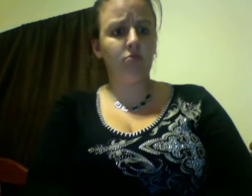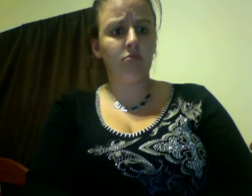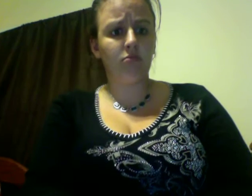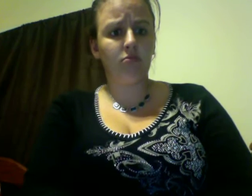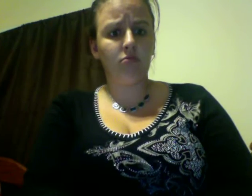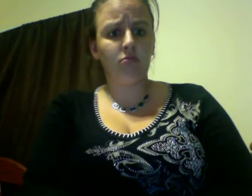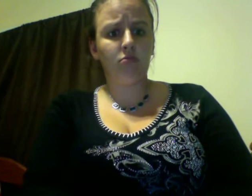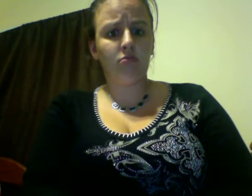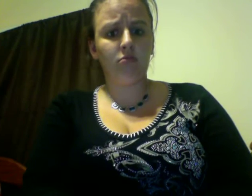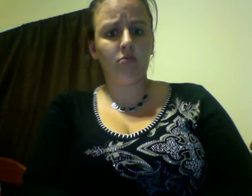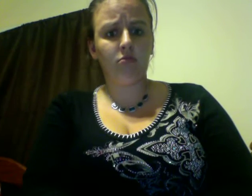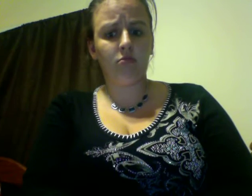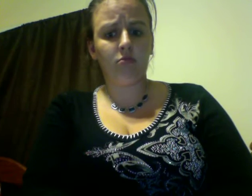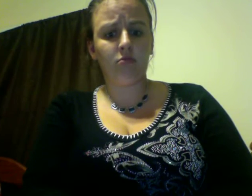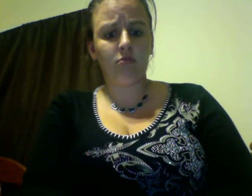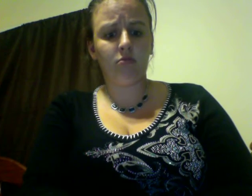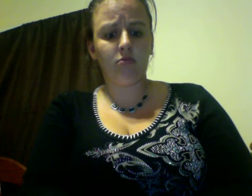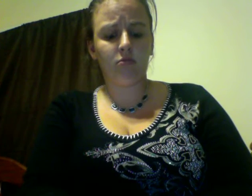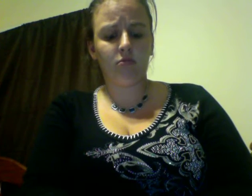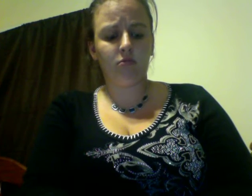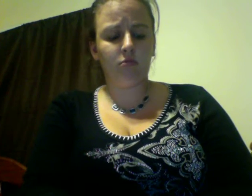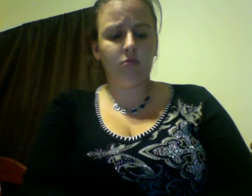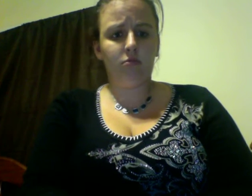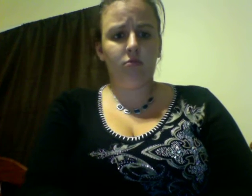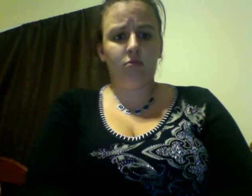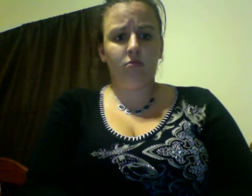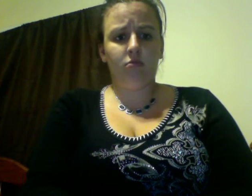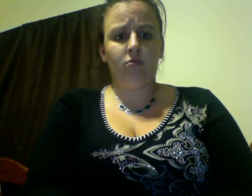So instead of going to coffee meetings or fluorescent lit conference room meetings,